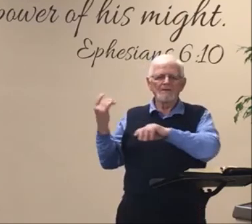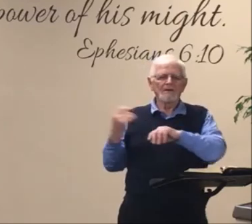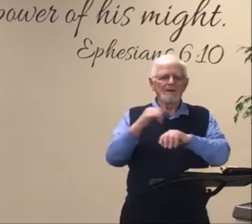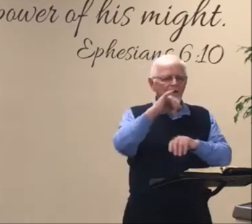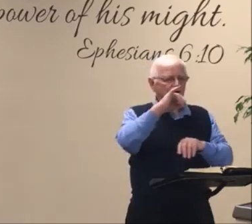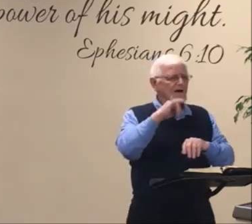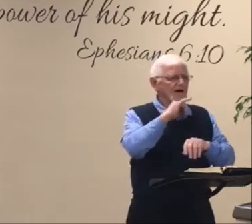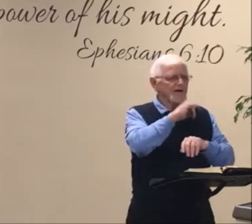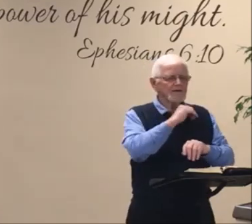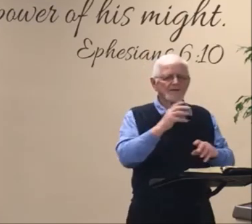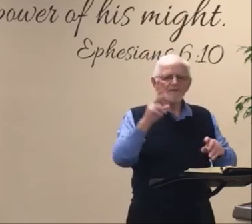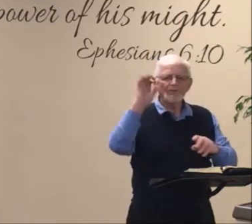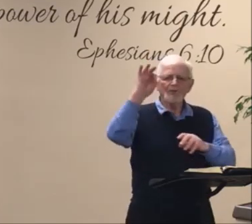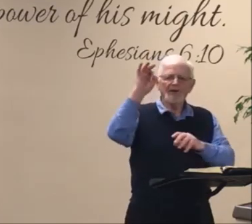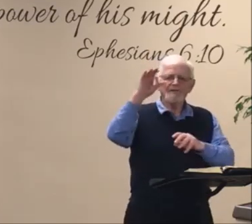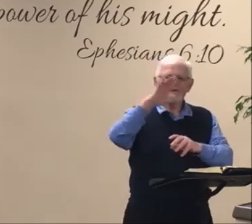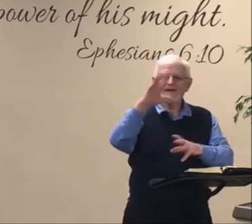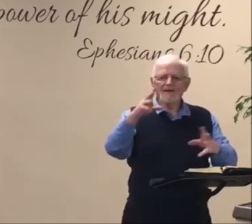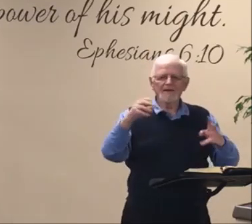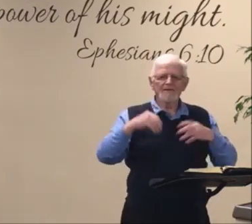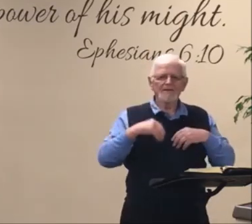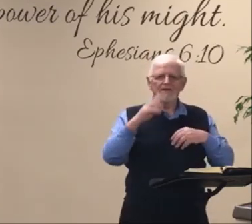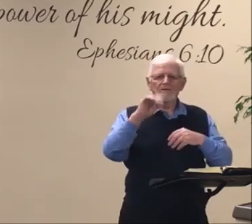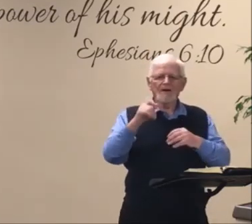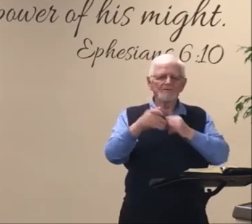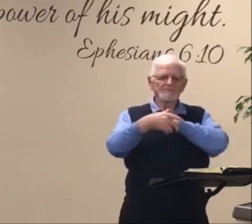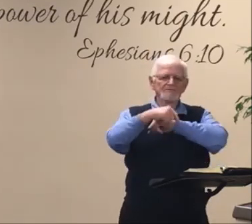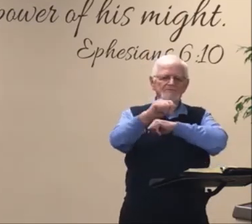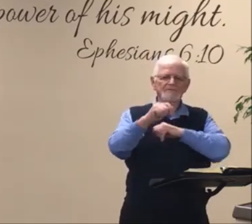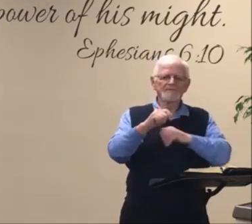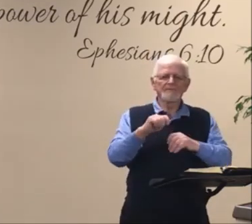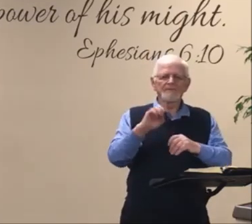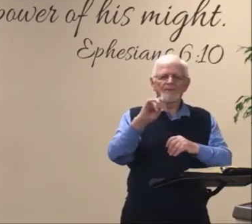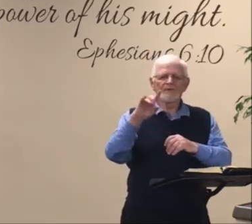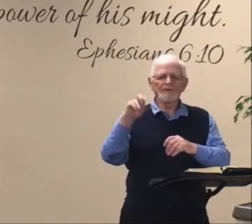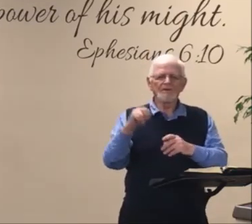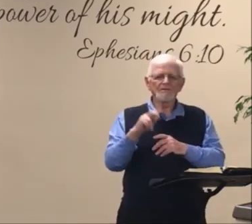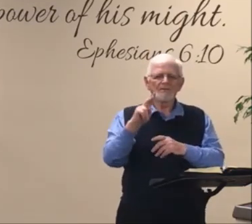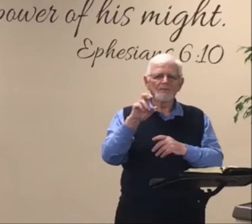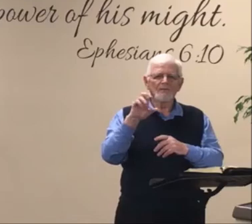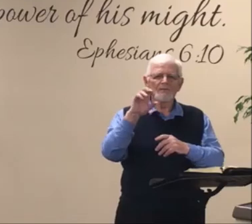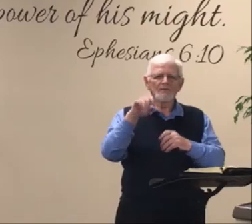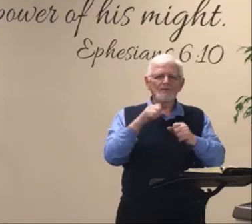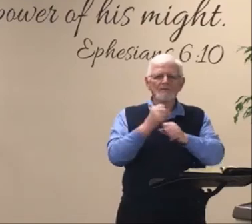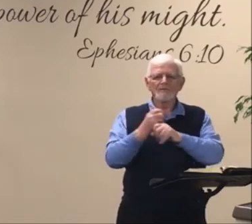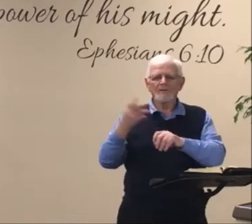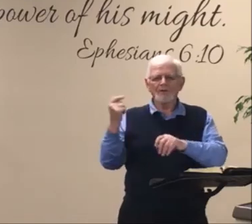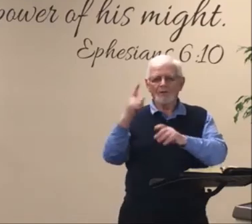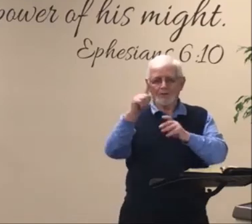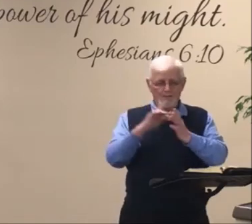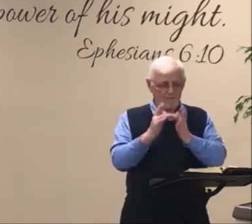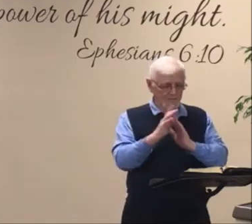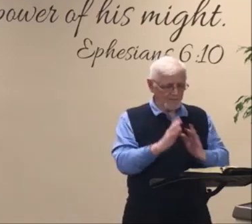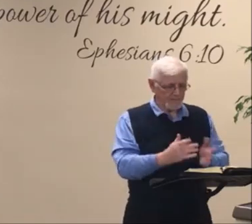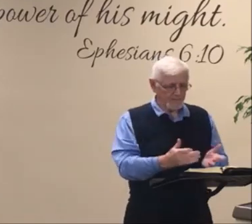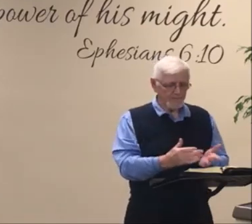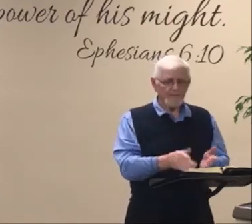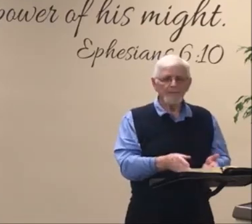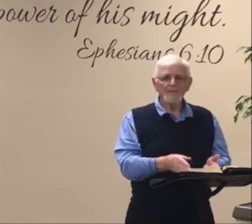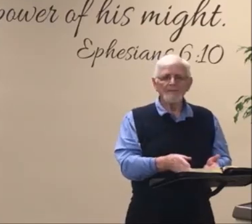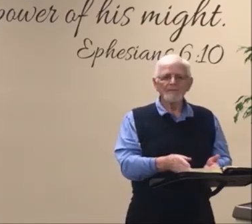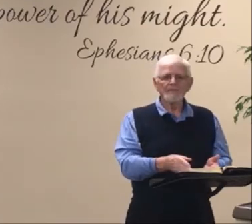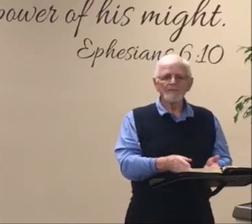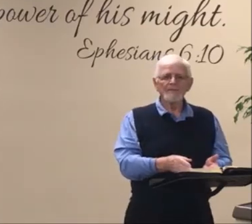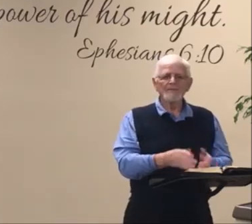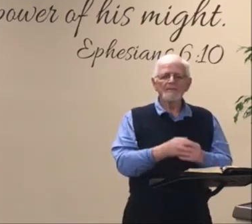were never accepted by the scholars, the major theologians of 150 to 200 years ago. And you have one Bible that's in print today by a